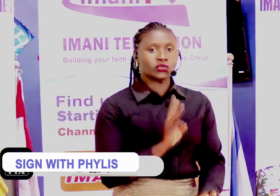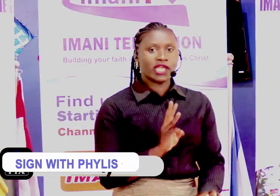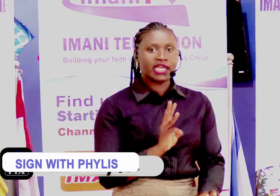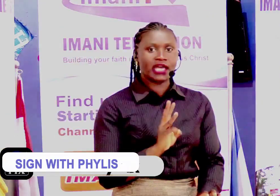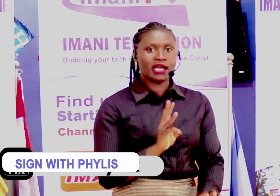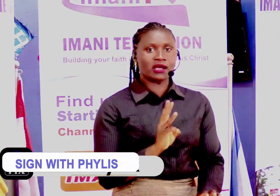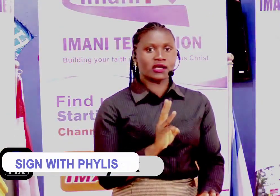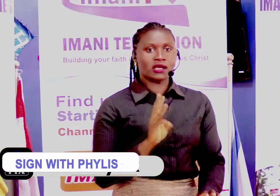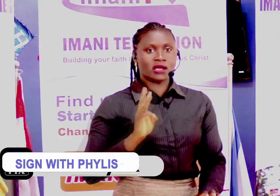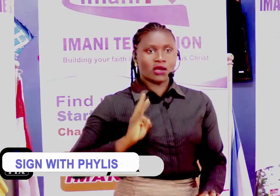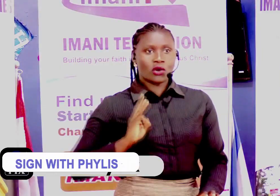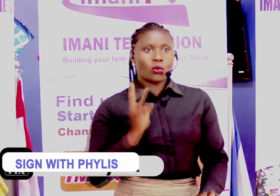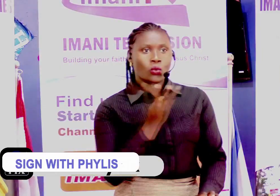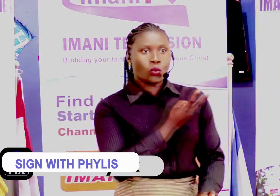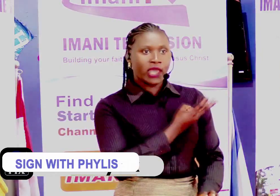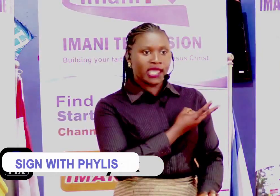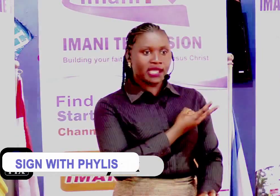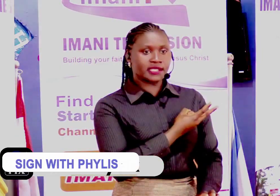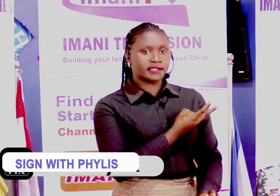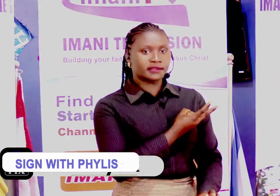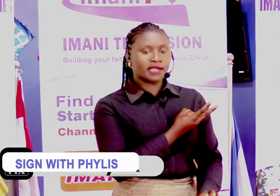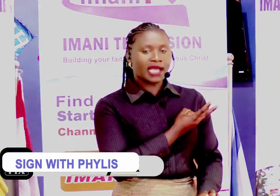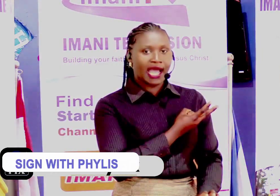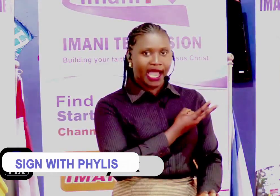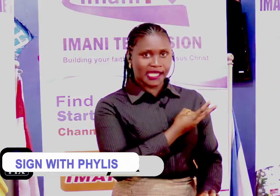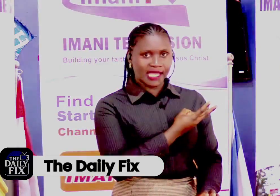together, we again,